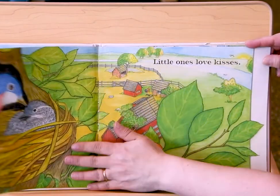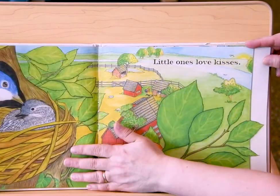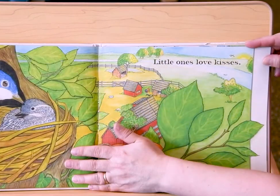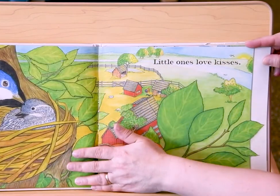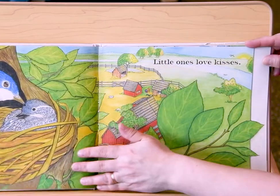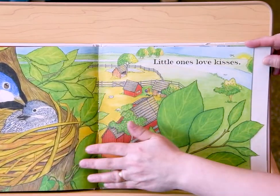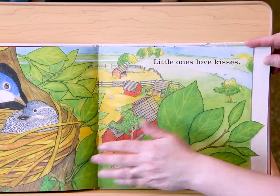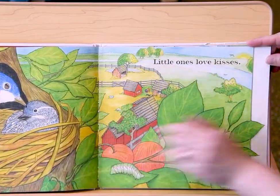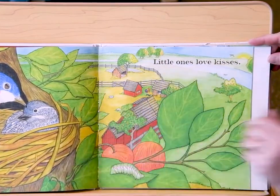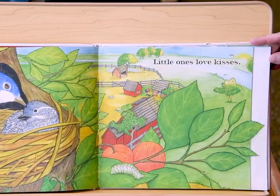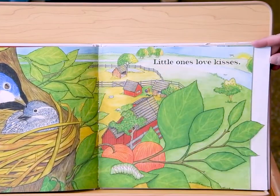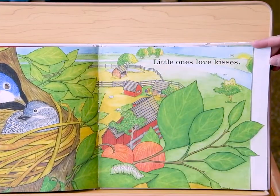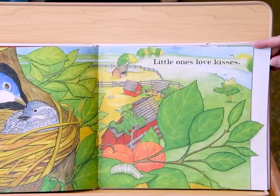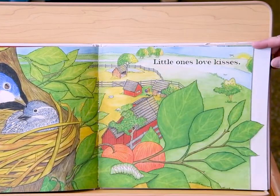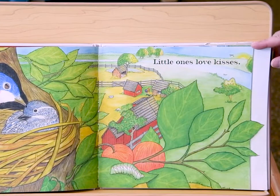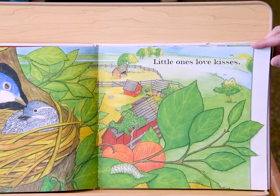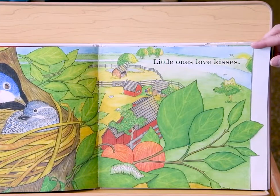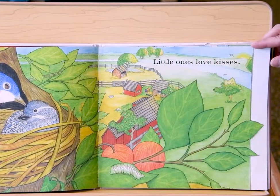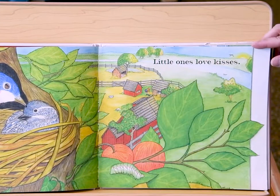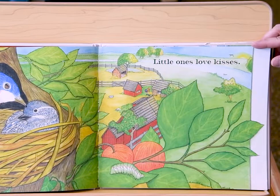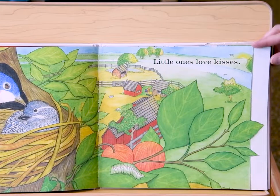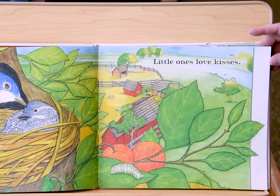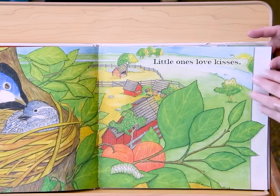Little ones love kisses.